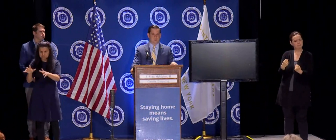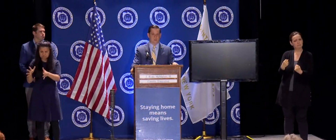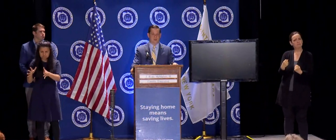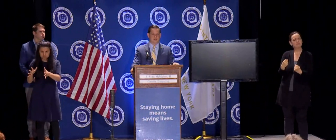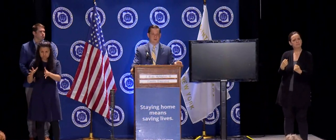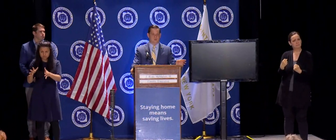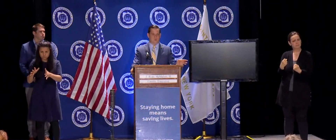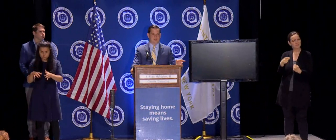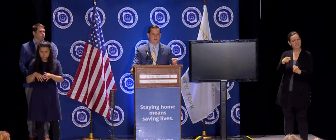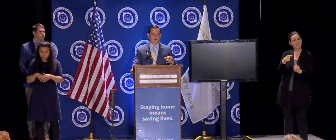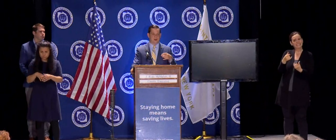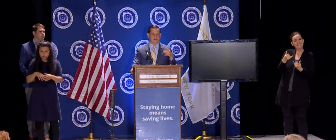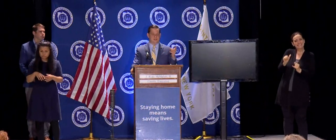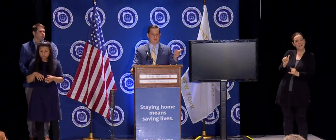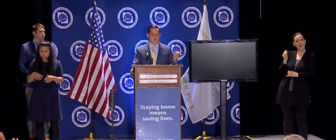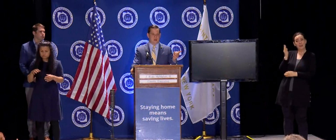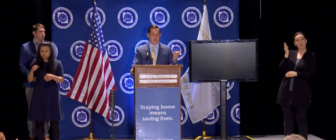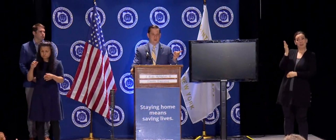in the hospital because of